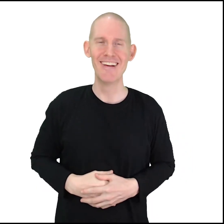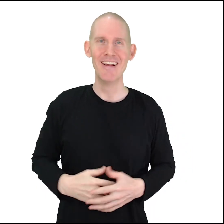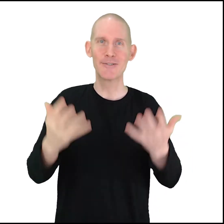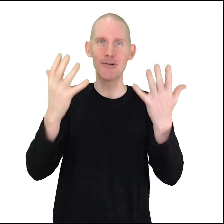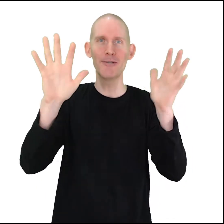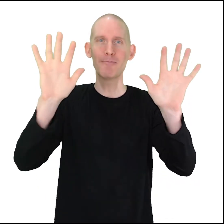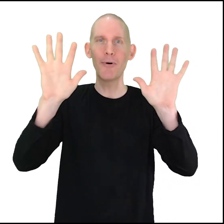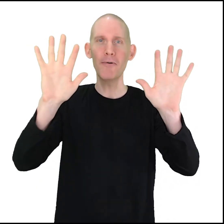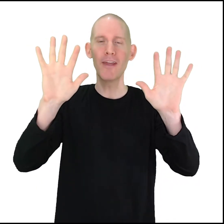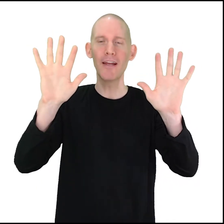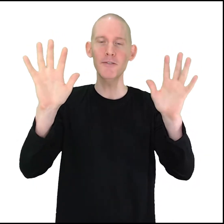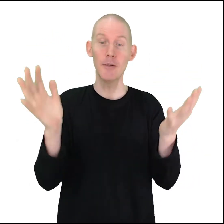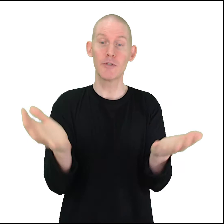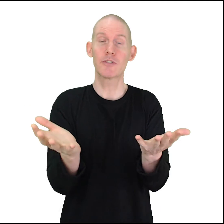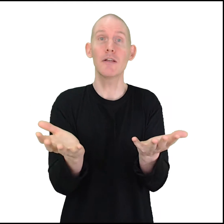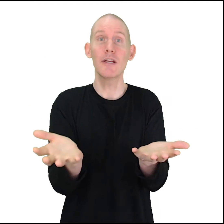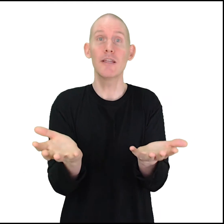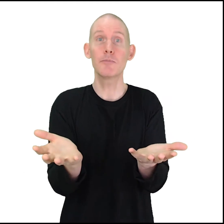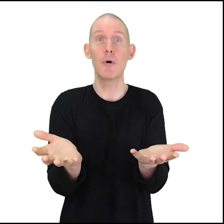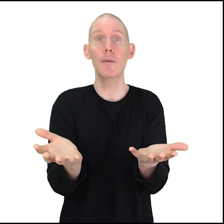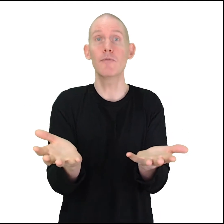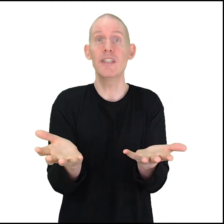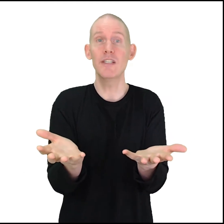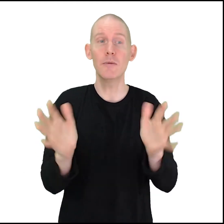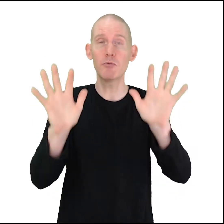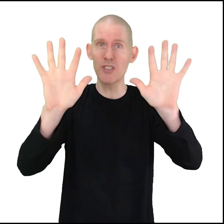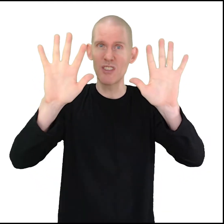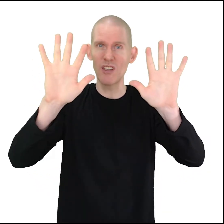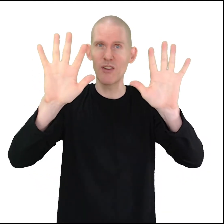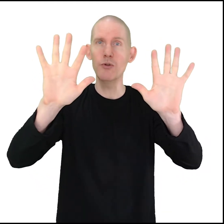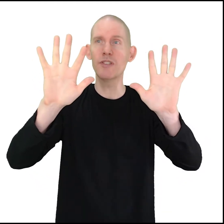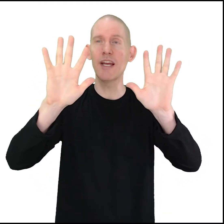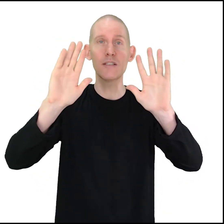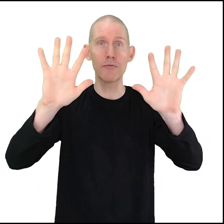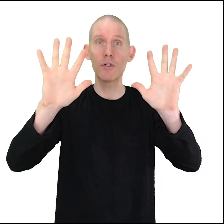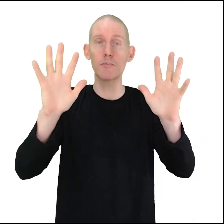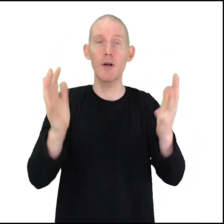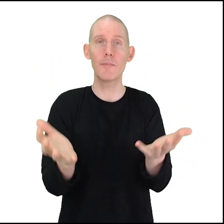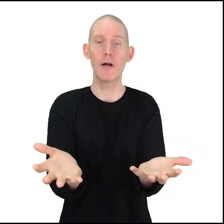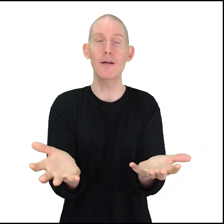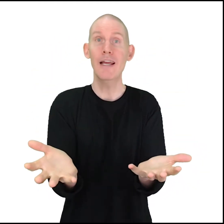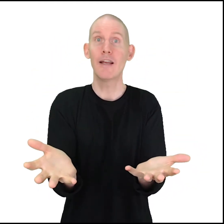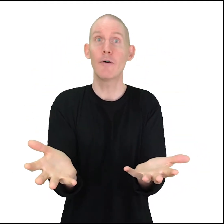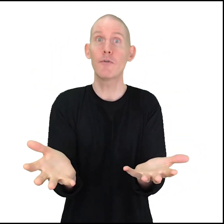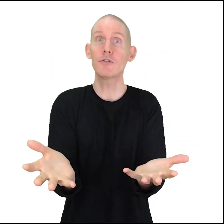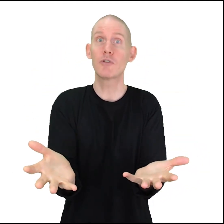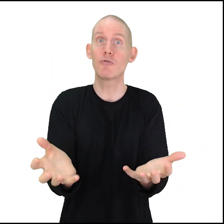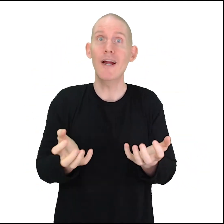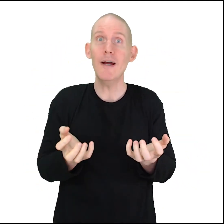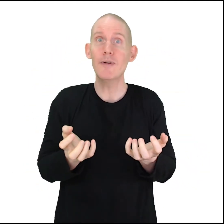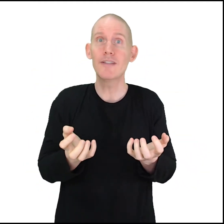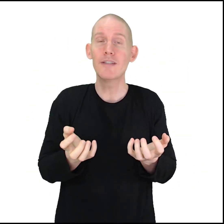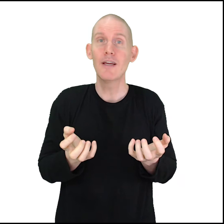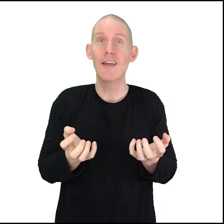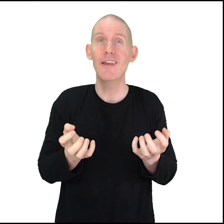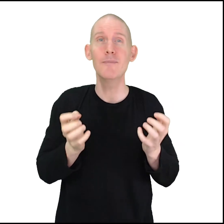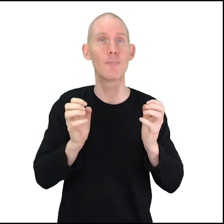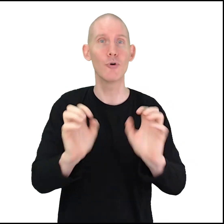So use both hands, start like this, palm facing up, just loose hands, fingers spread apart. Now first grab it, and then push it